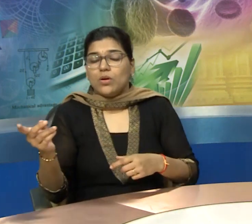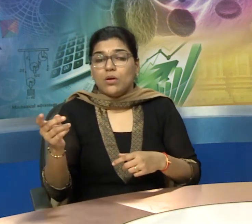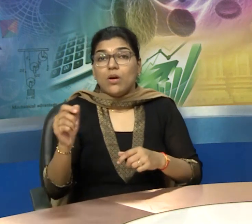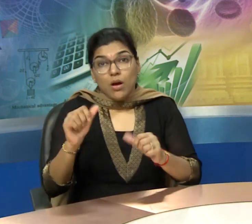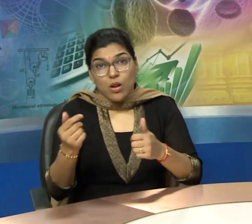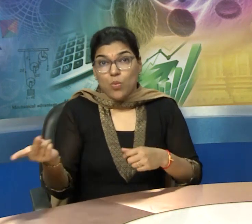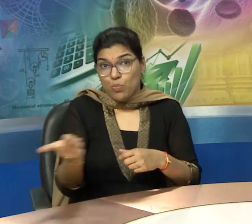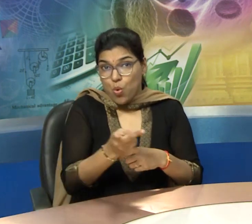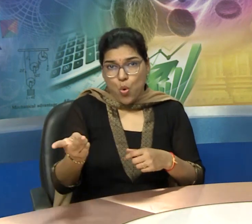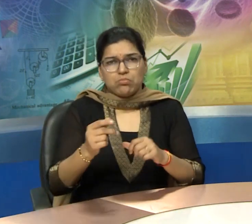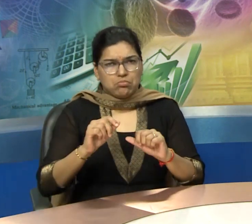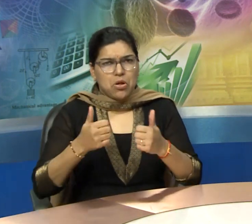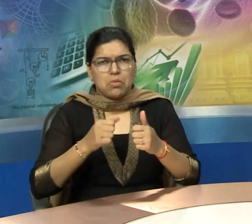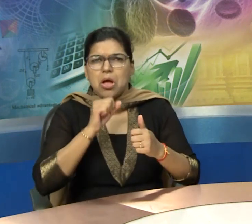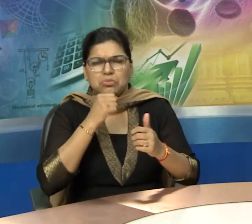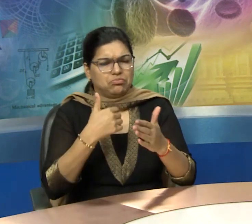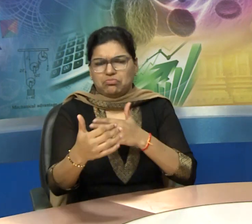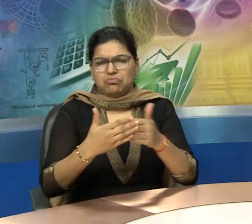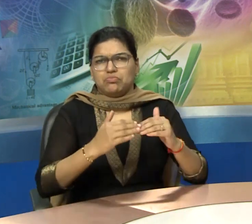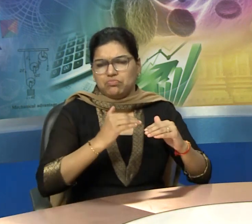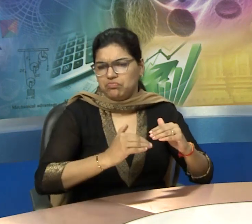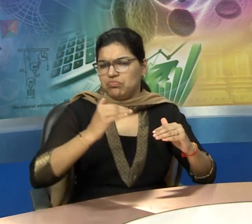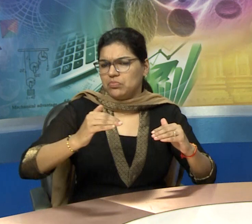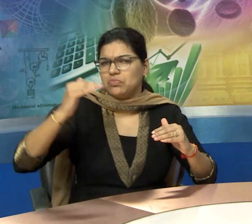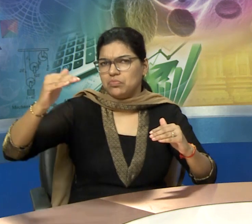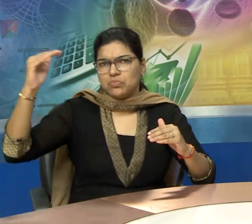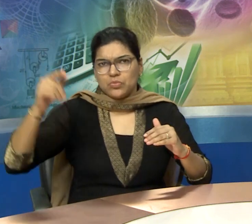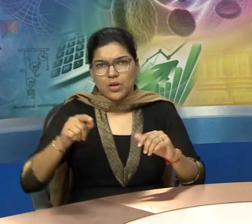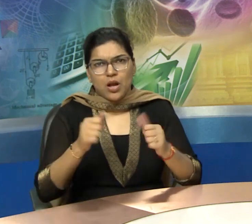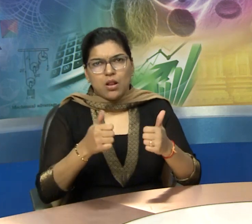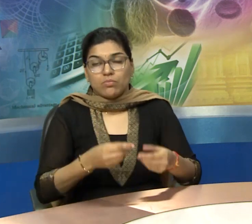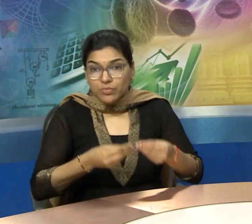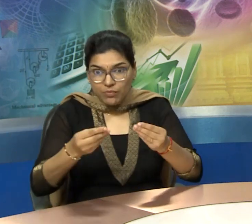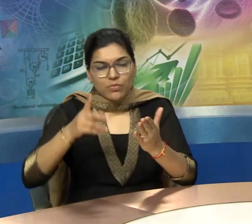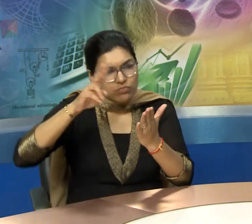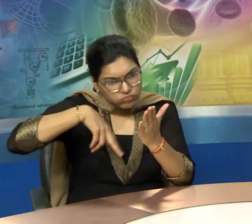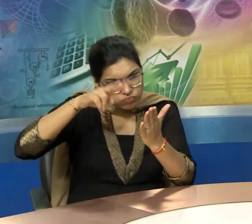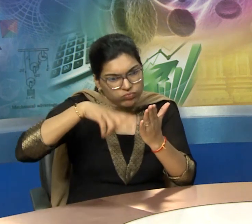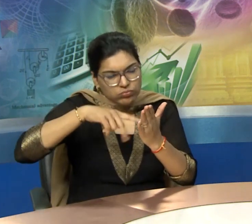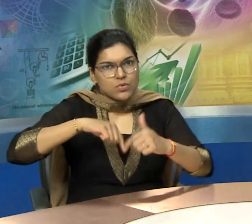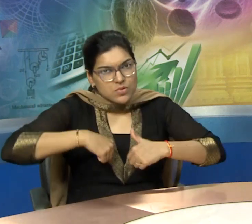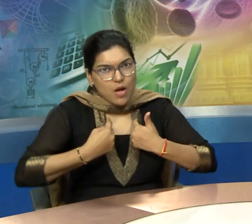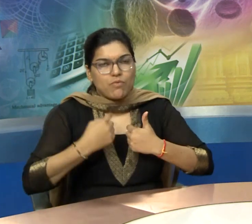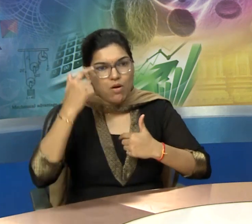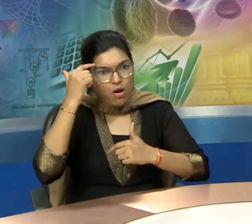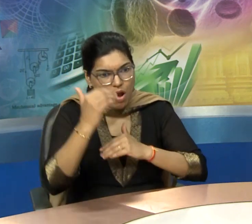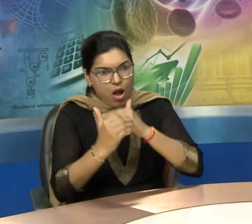libraries provide means for self-development of the individual and groups at various stages